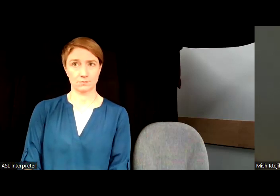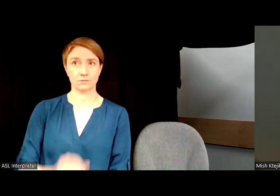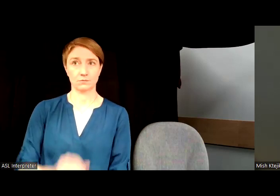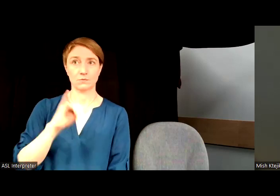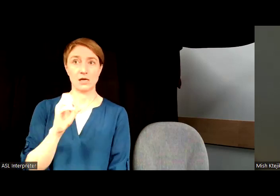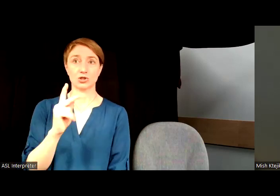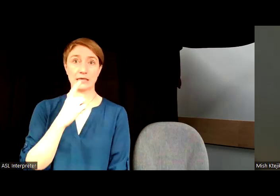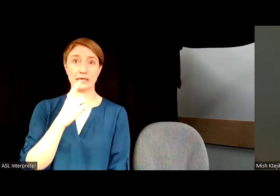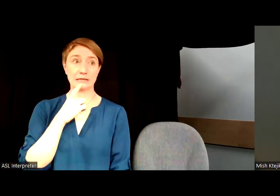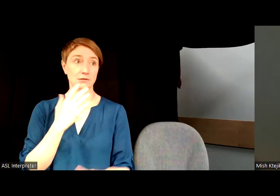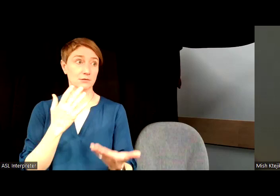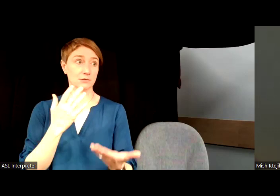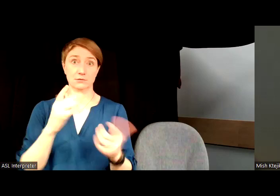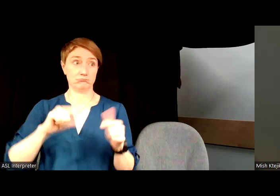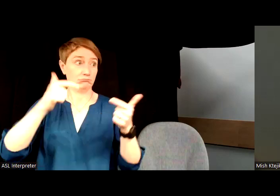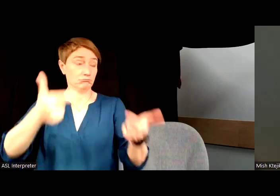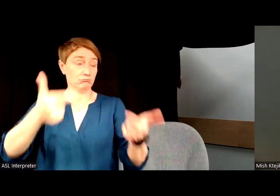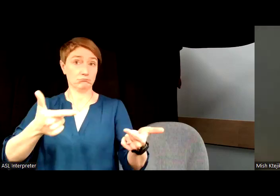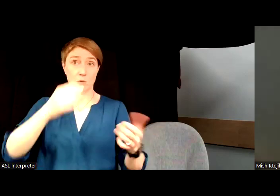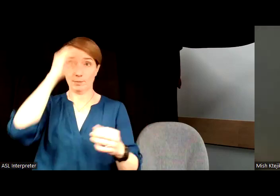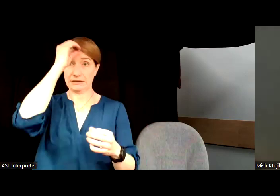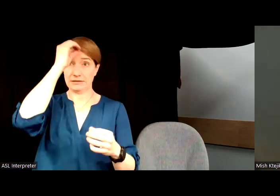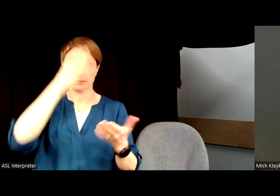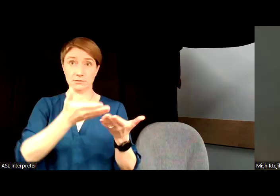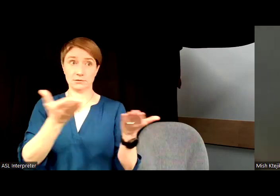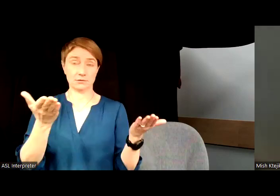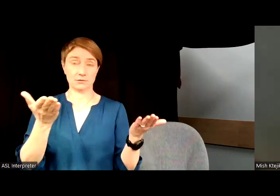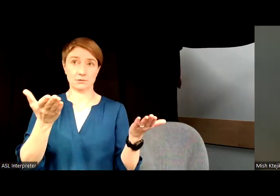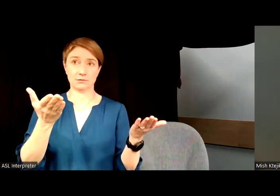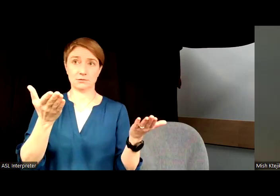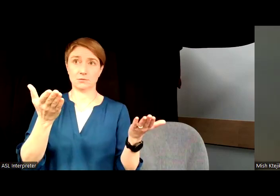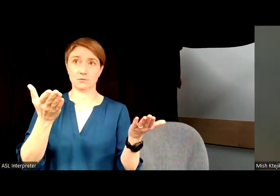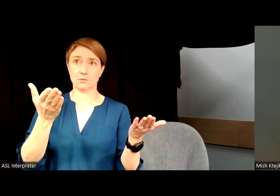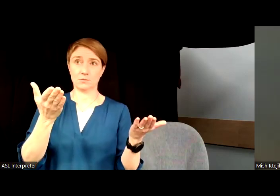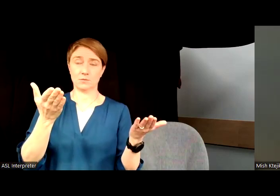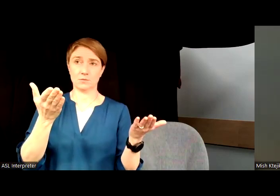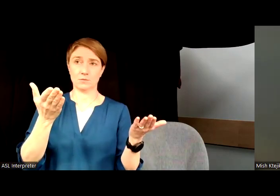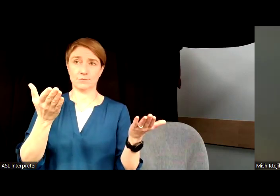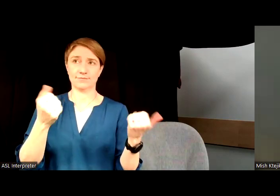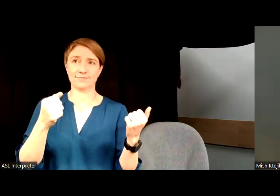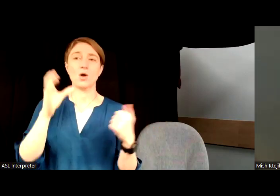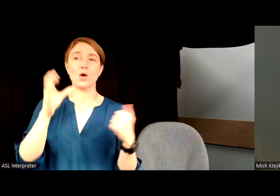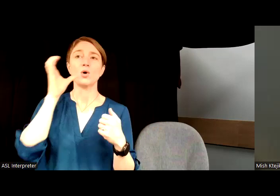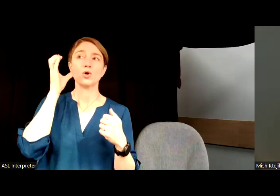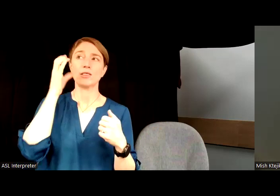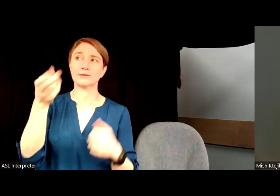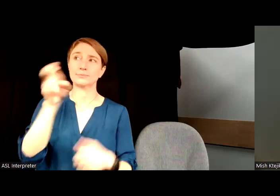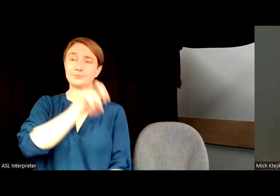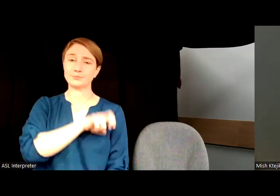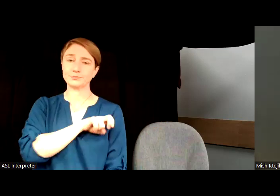Jack, how does the board feel about that suggestion? Colleen?